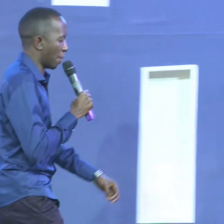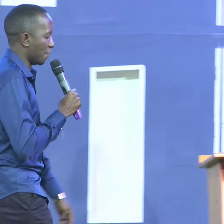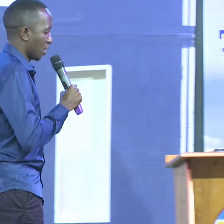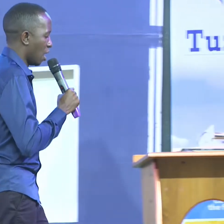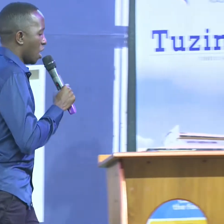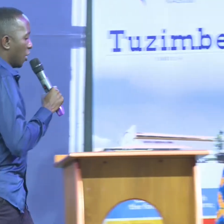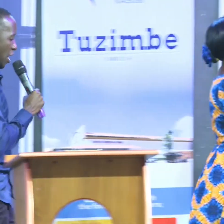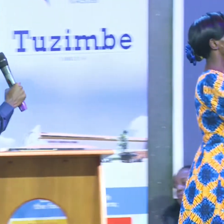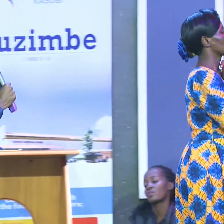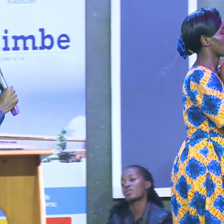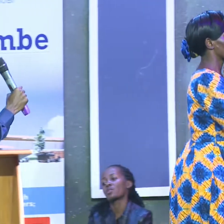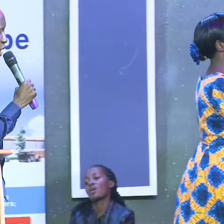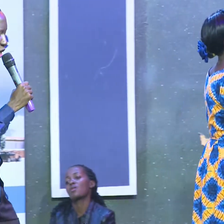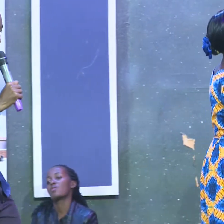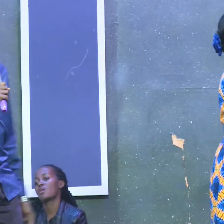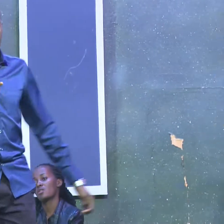rakashatayarabababababa